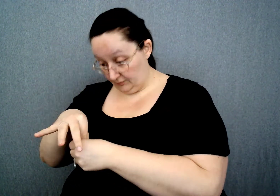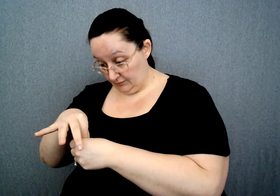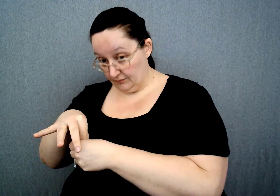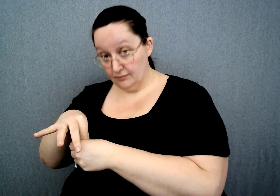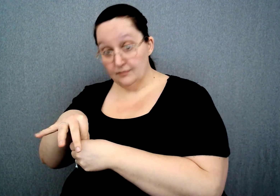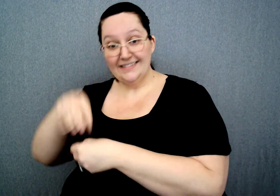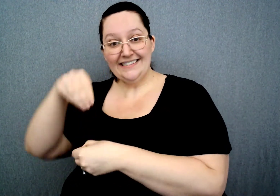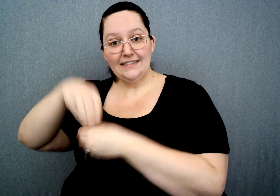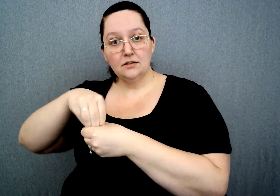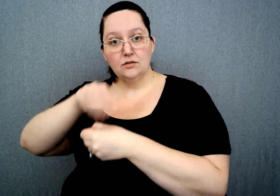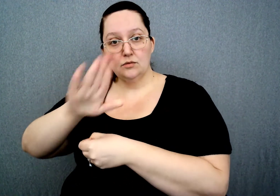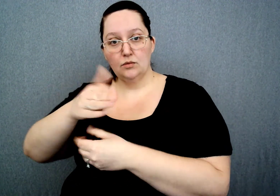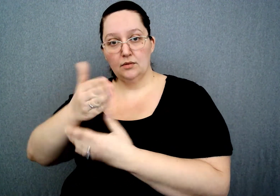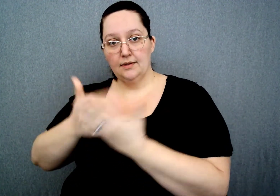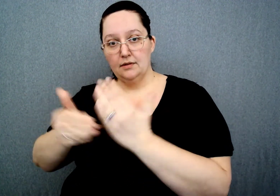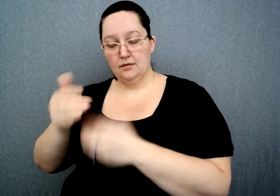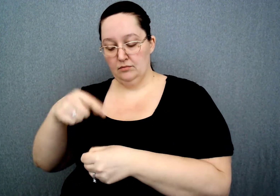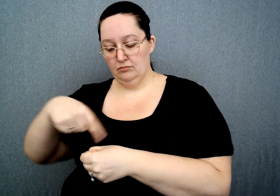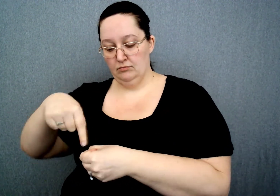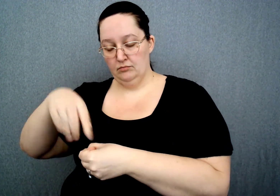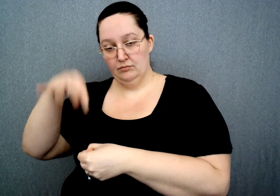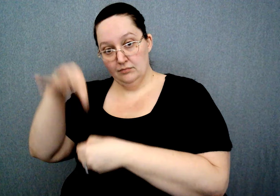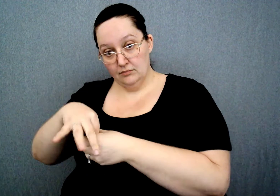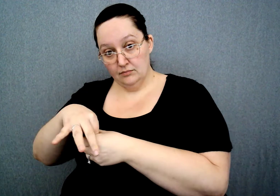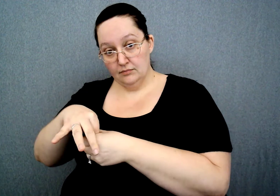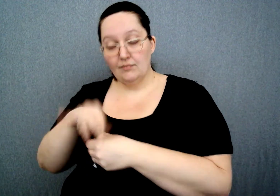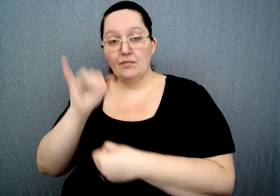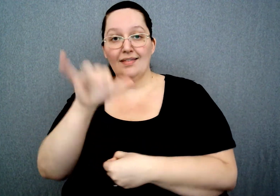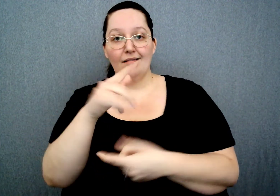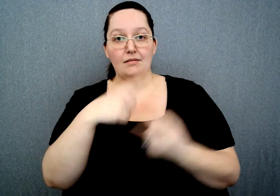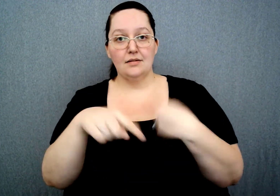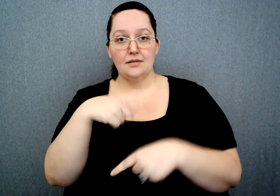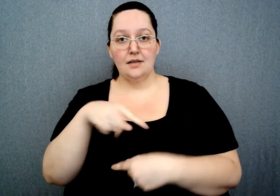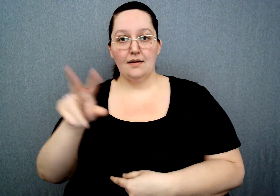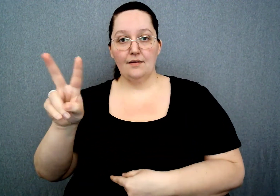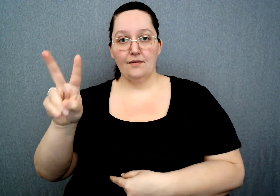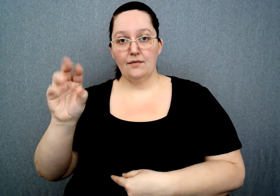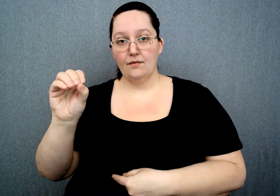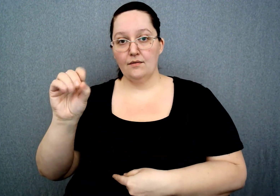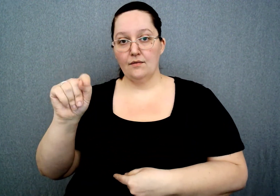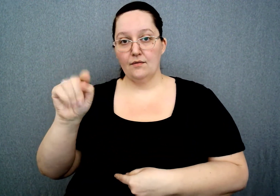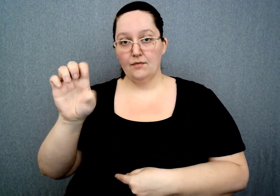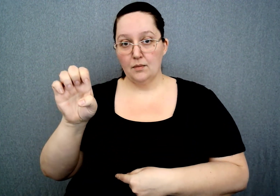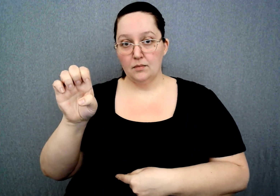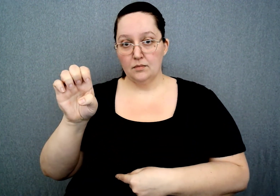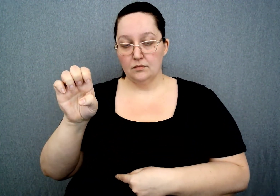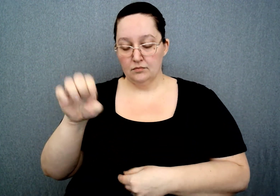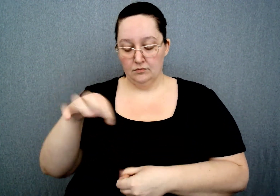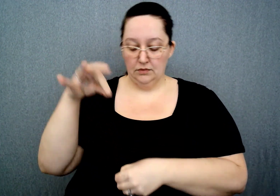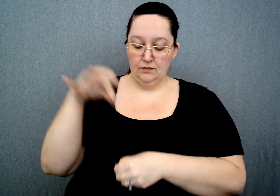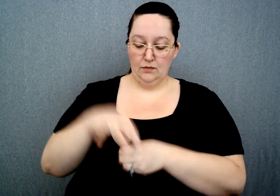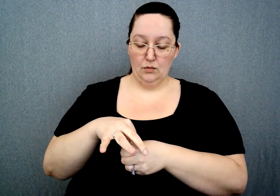Don't dunk all the way into your non-dominant. Right, if you do that, that is the sign to vote.